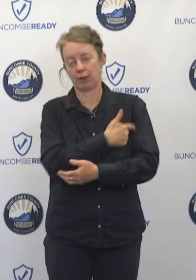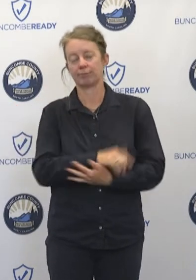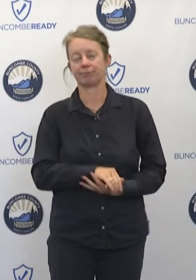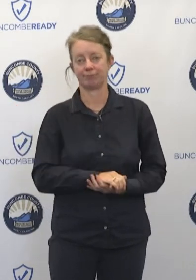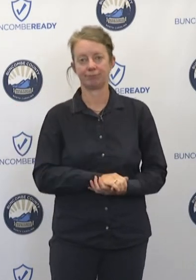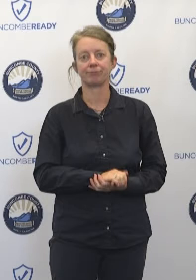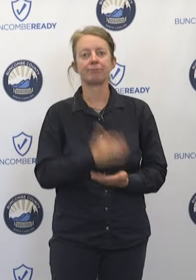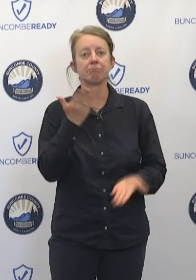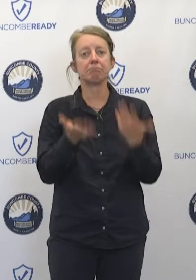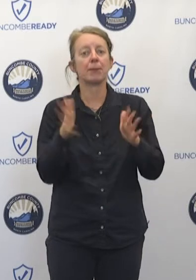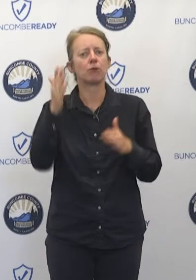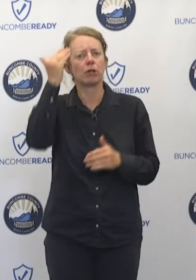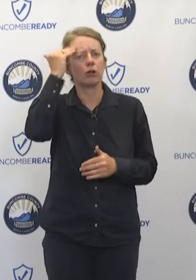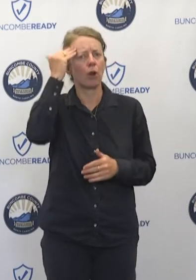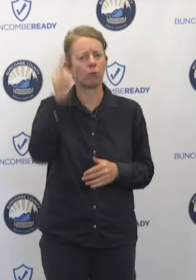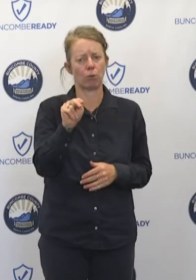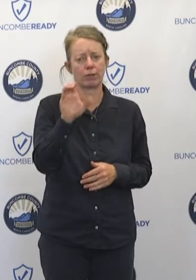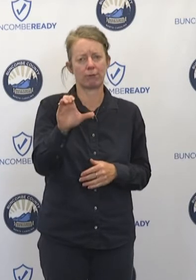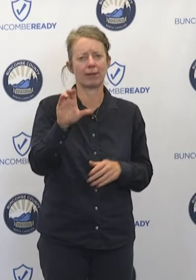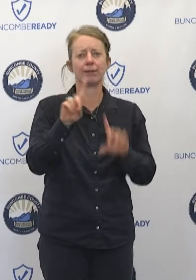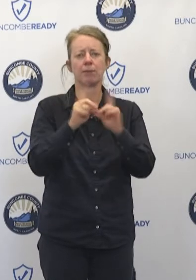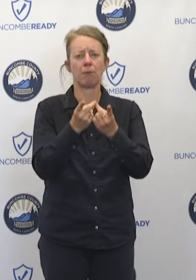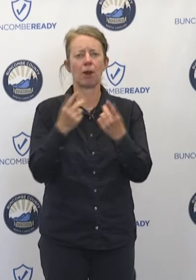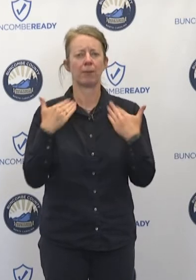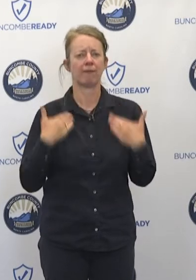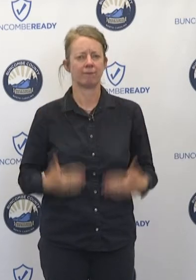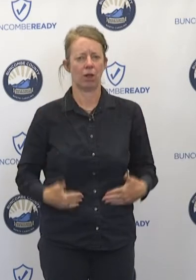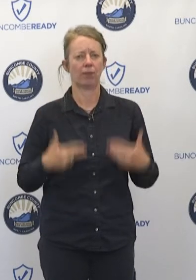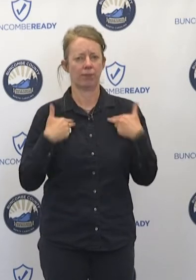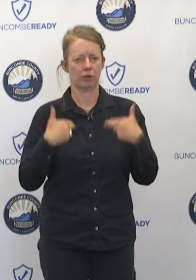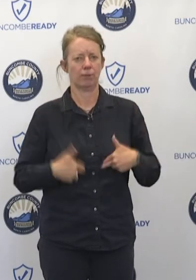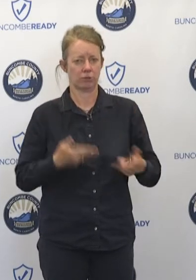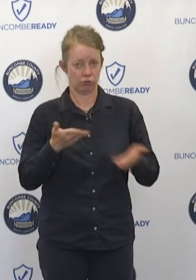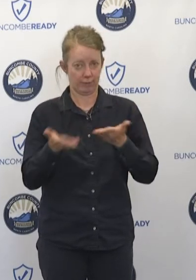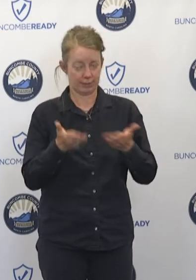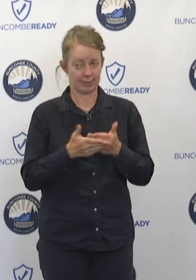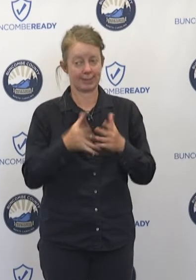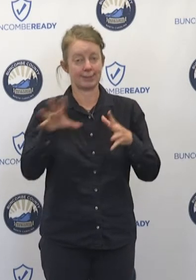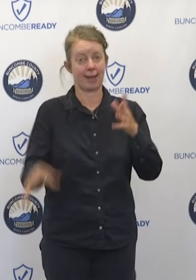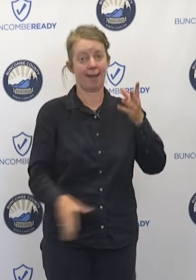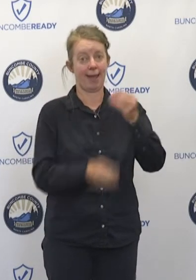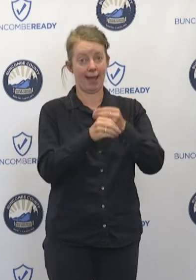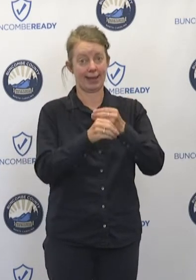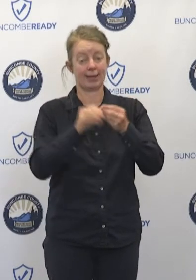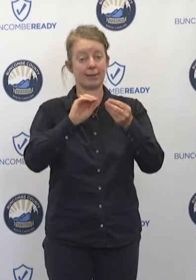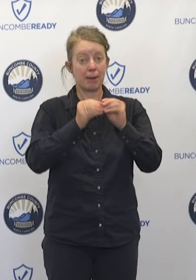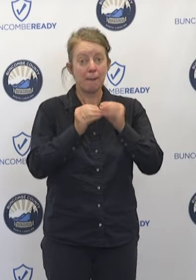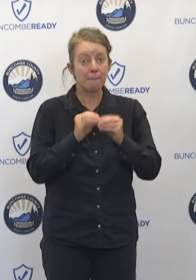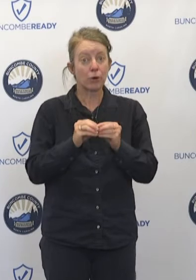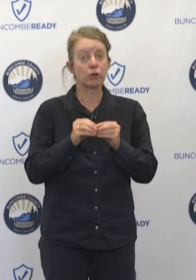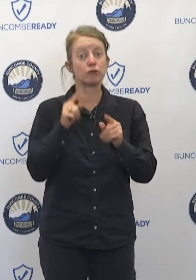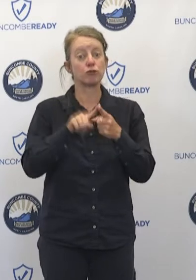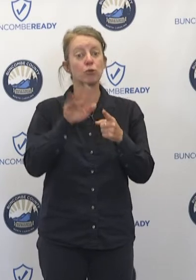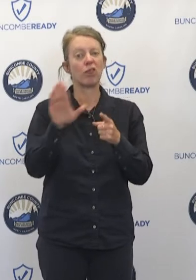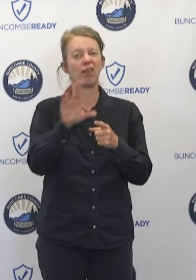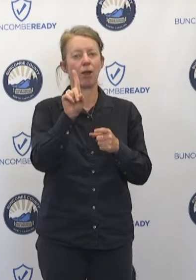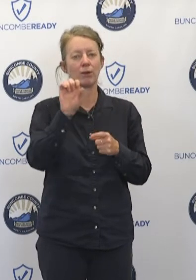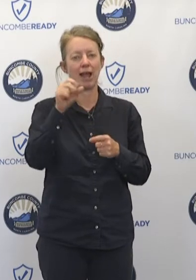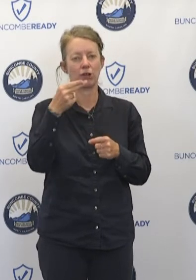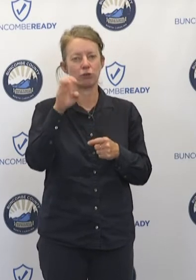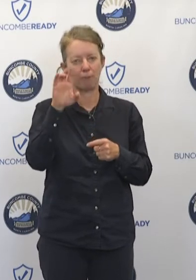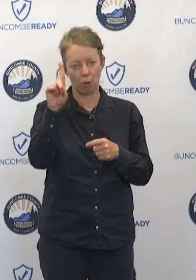As you may be aware, North Carolina Department of Health and Human Services added vaccination data to their dashboard that